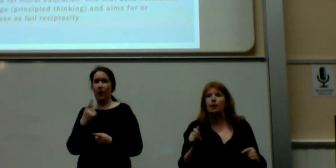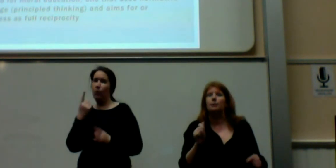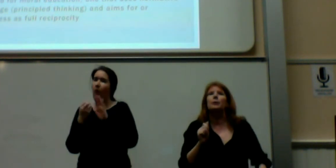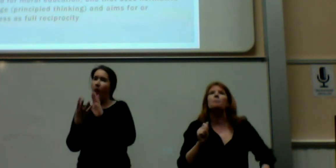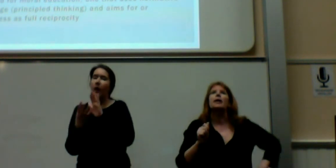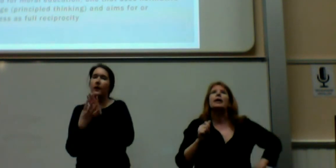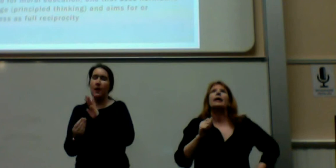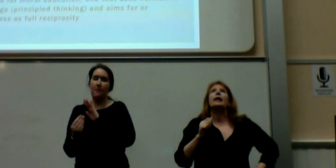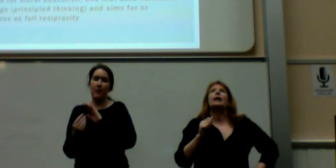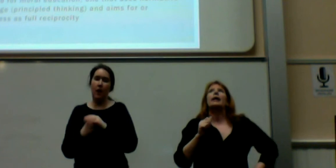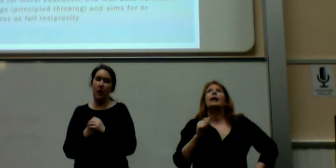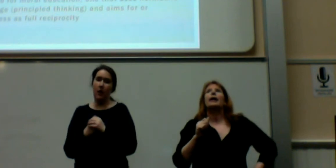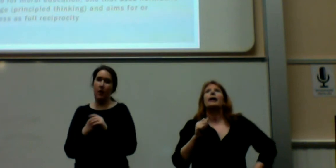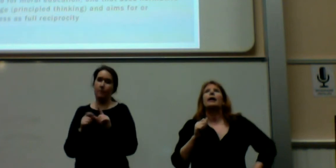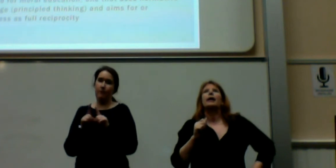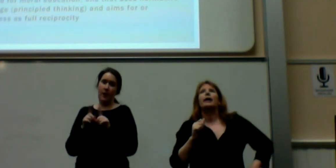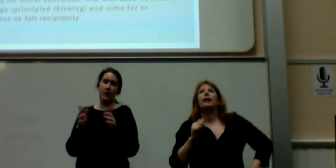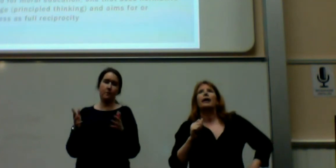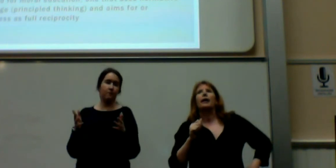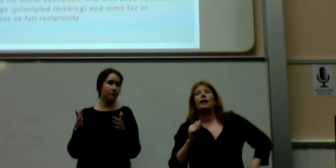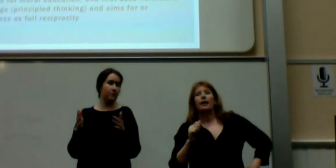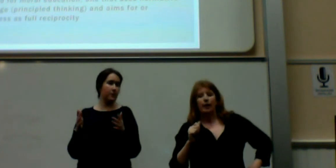give an example.